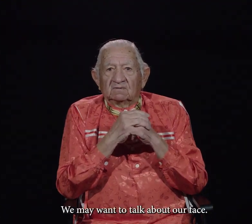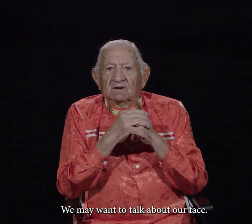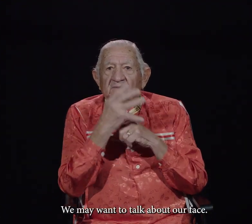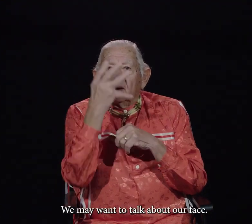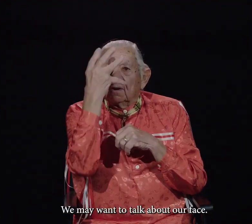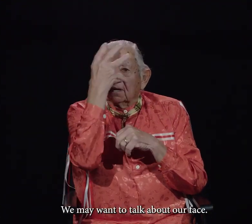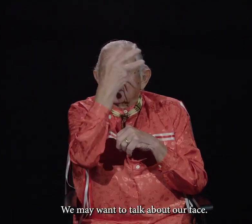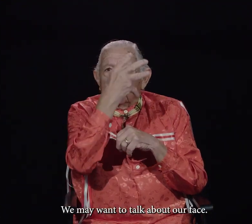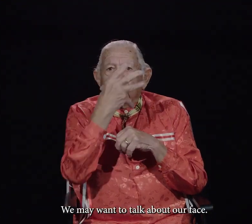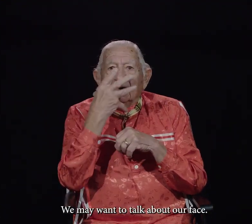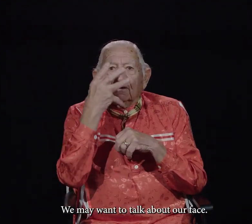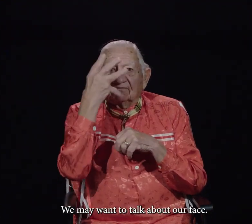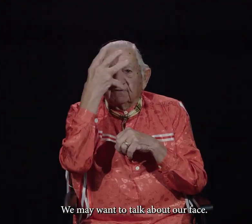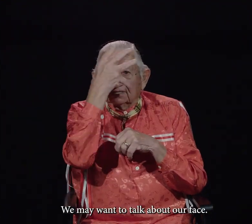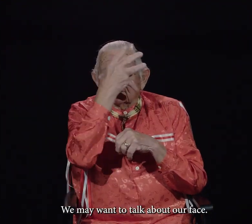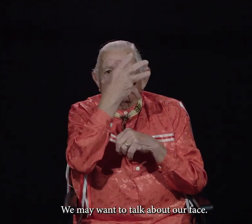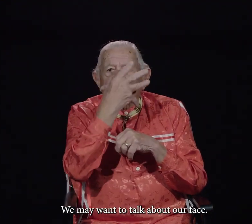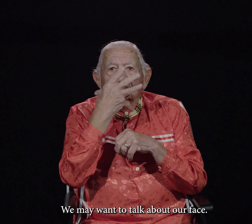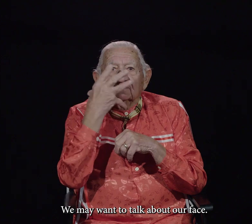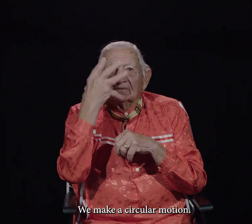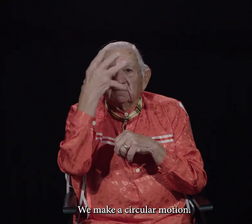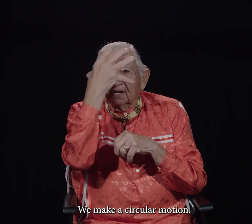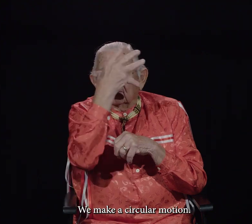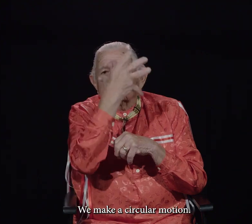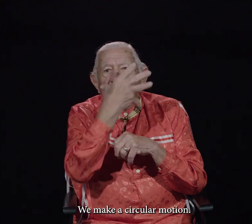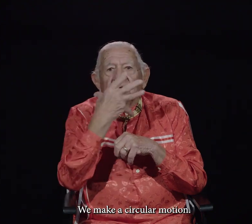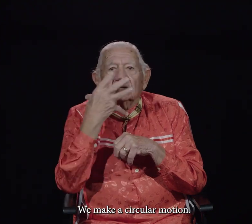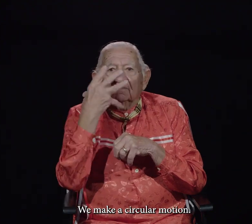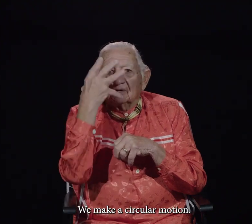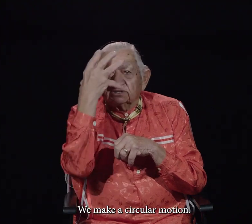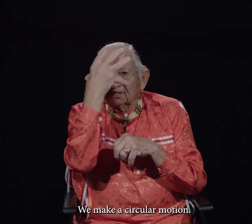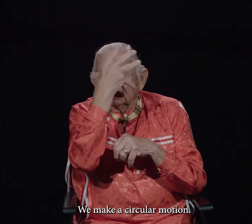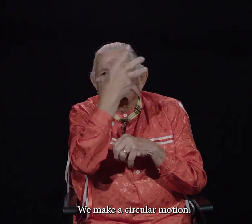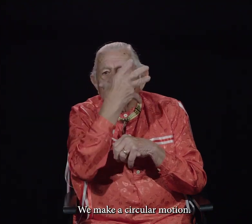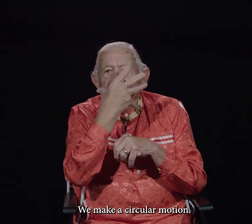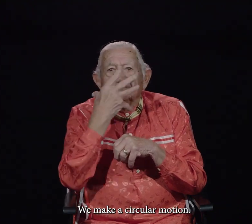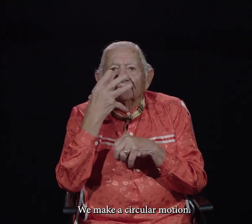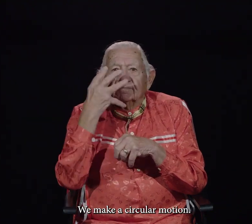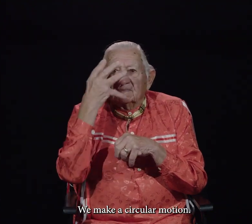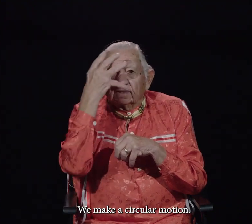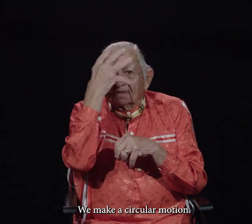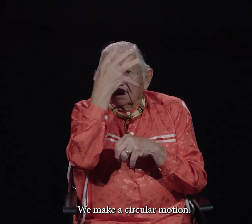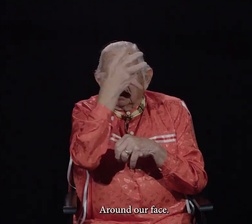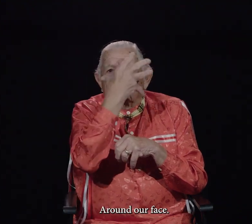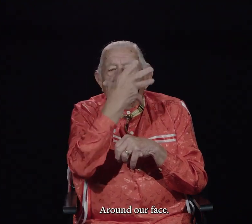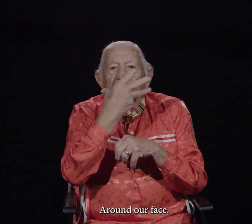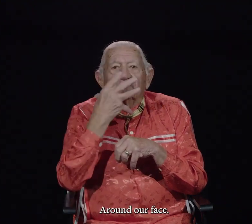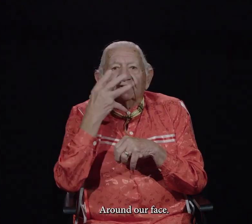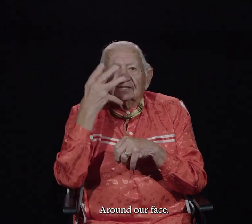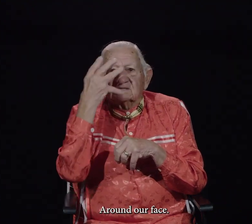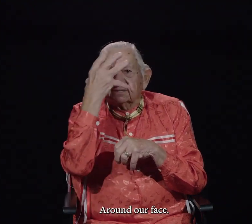We may want to talk about our face. We make a circular motion around our face.